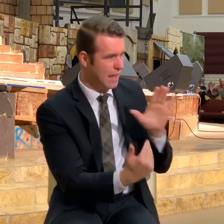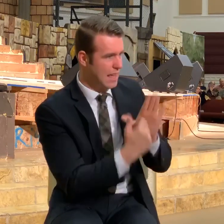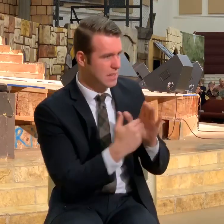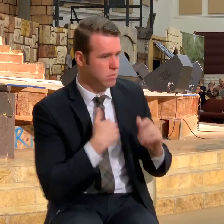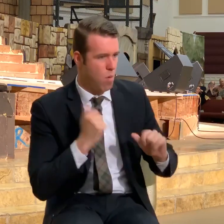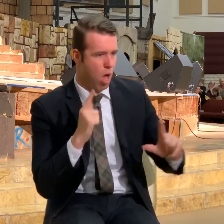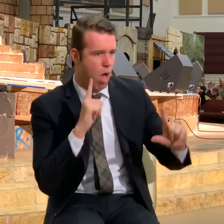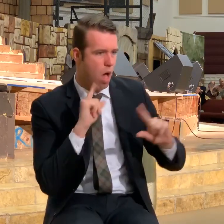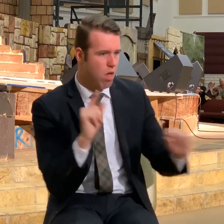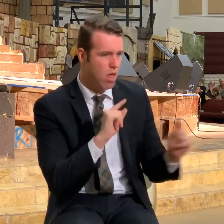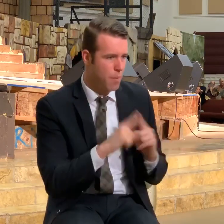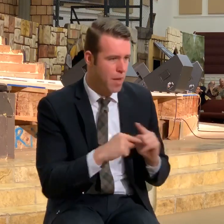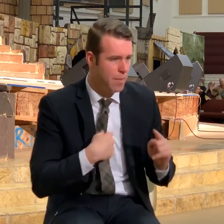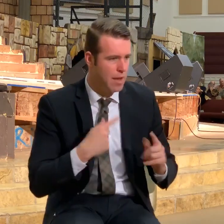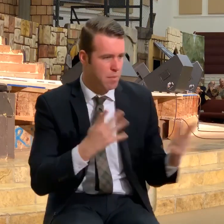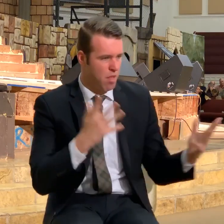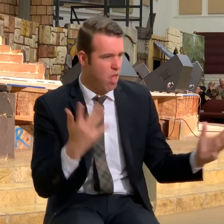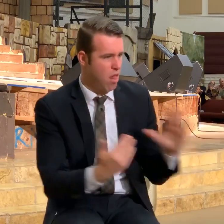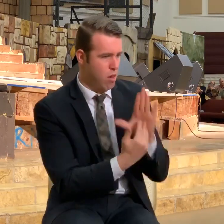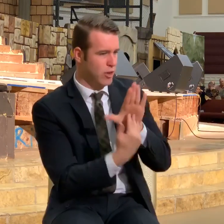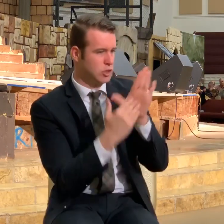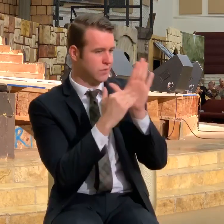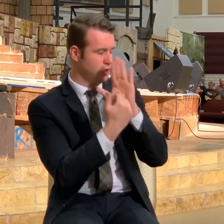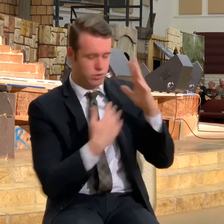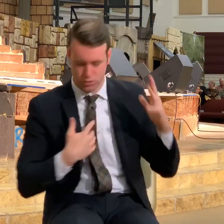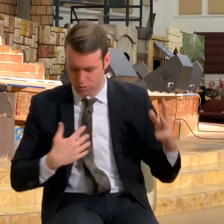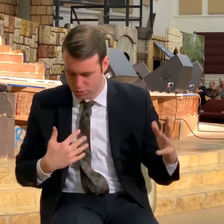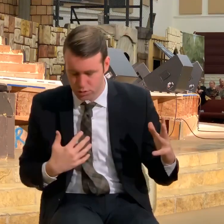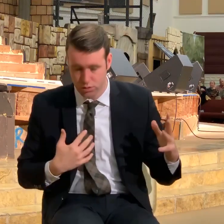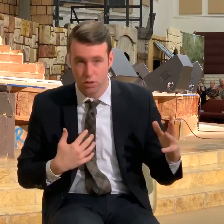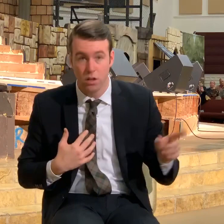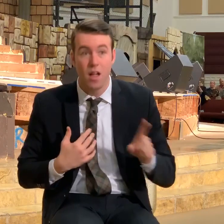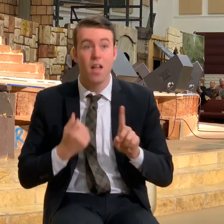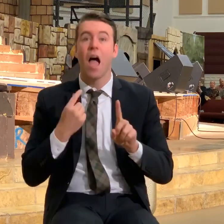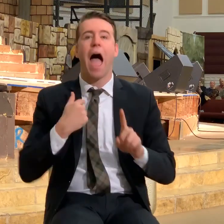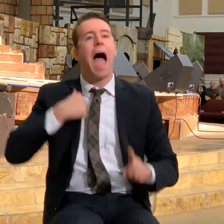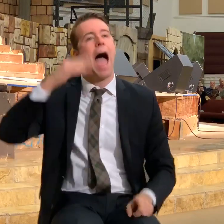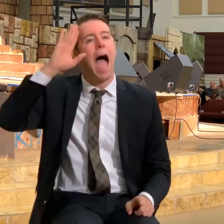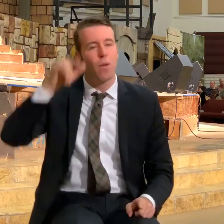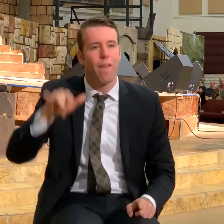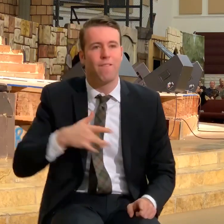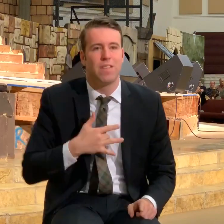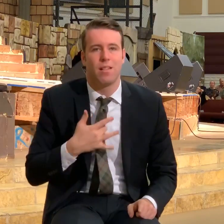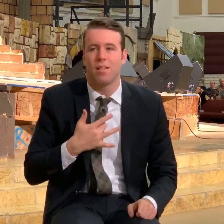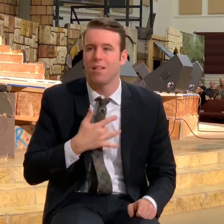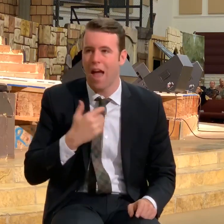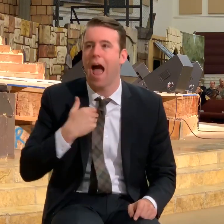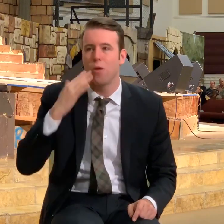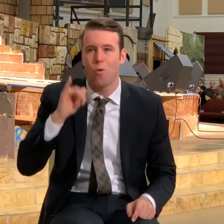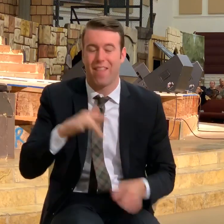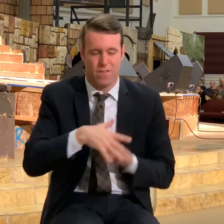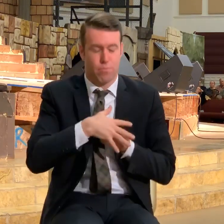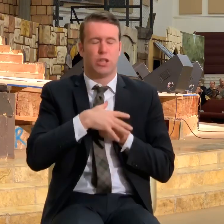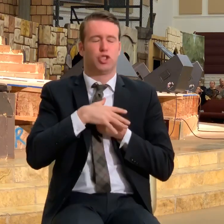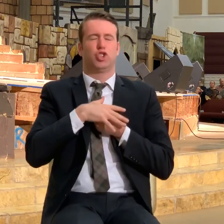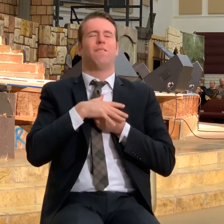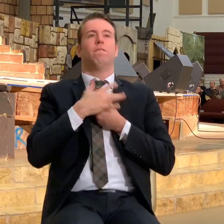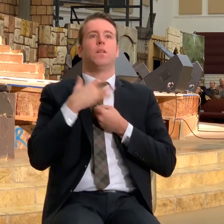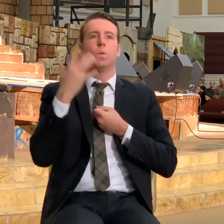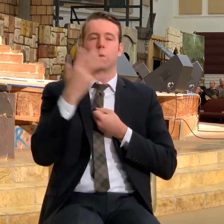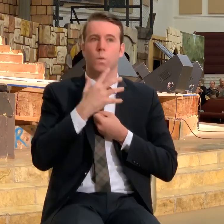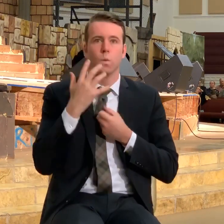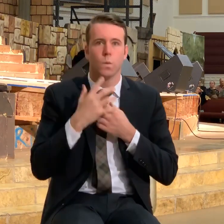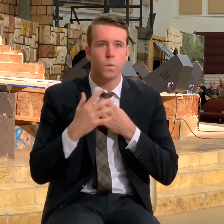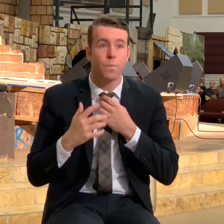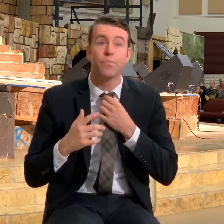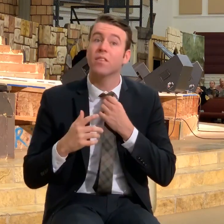about you. You feel like everybody's turning. And I know that pressure. That's the pressure we all feel. It feels,